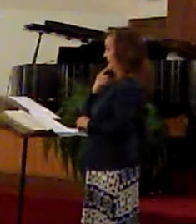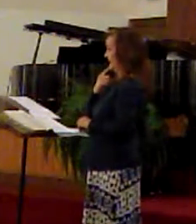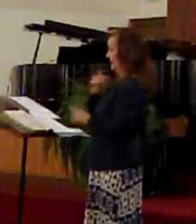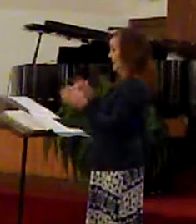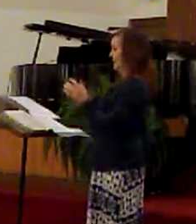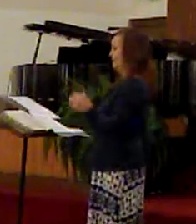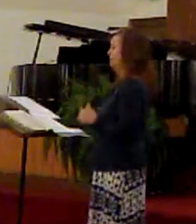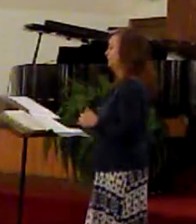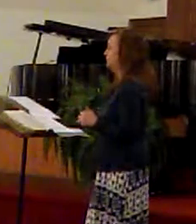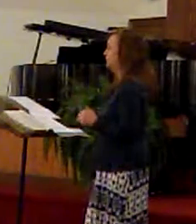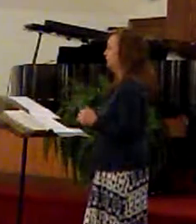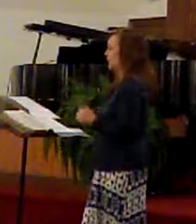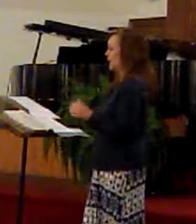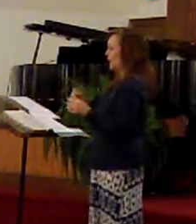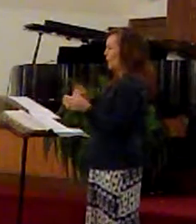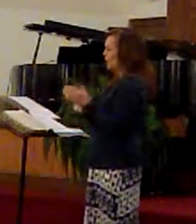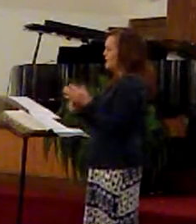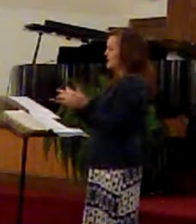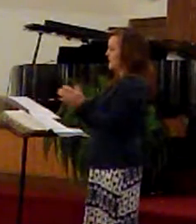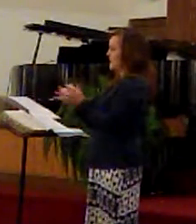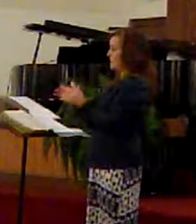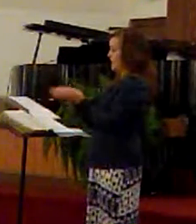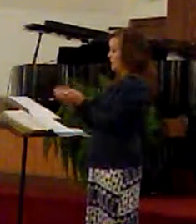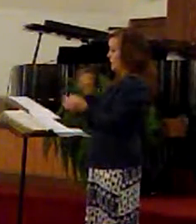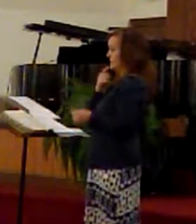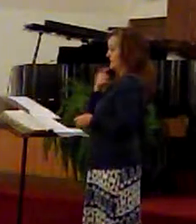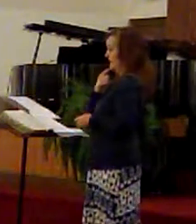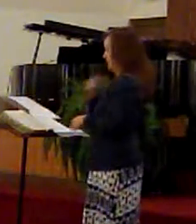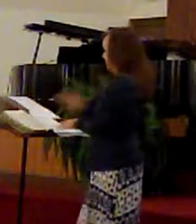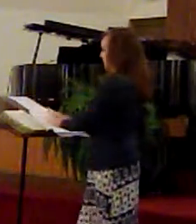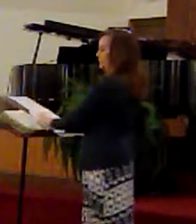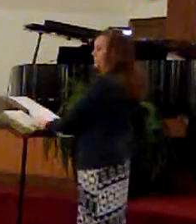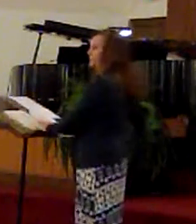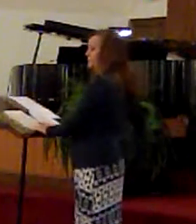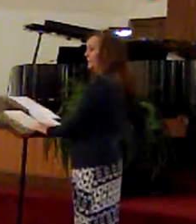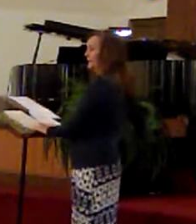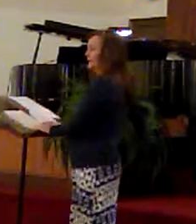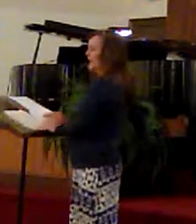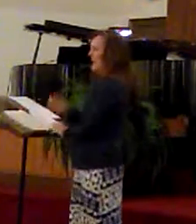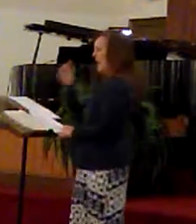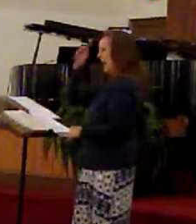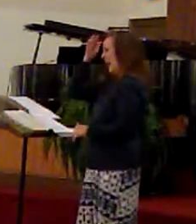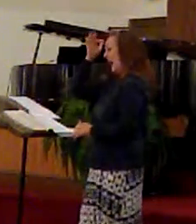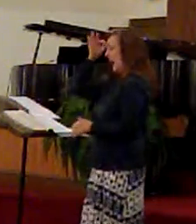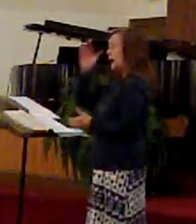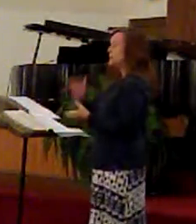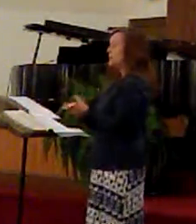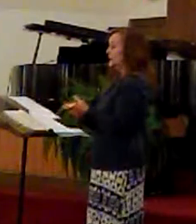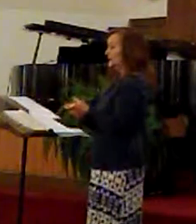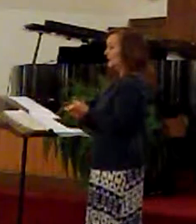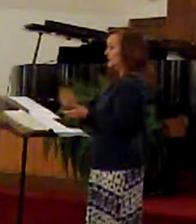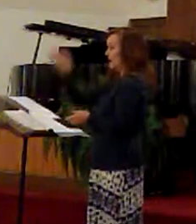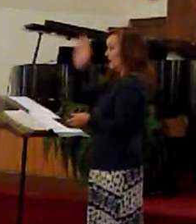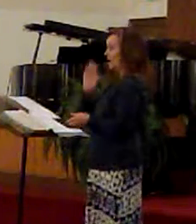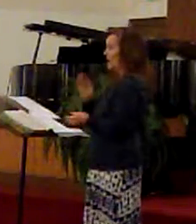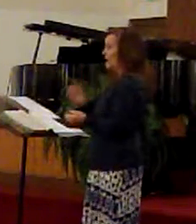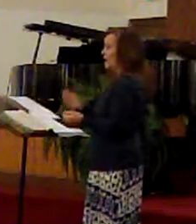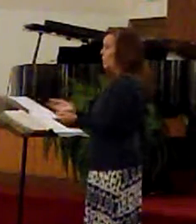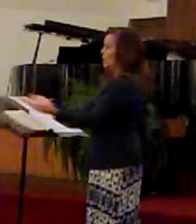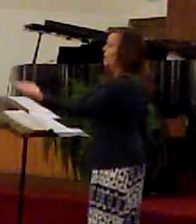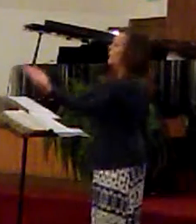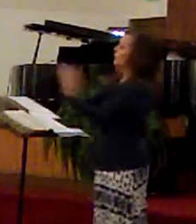say? And I believe God is going to continuously send us people in the upcoming days ahead